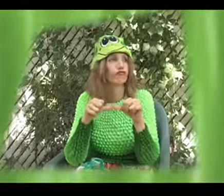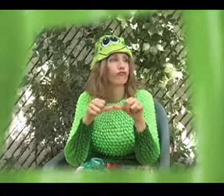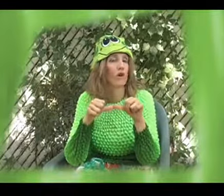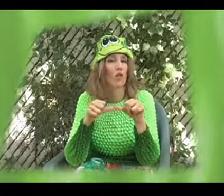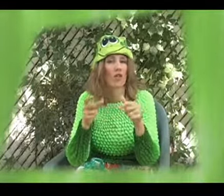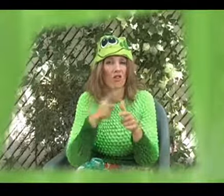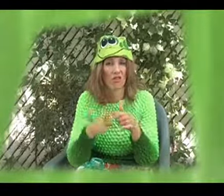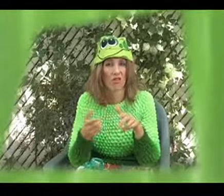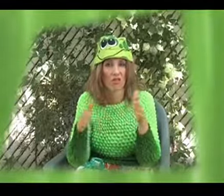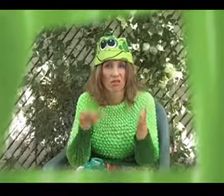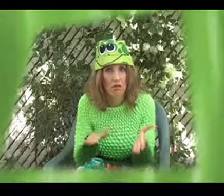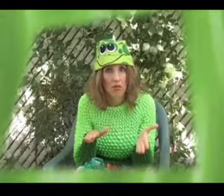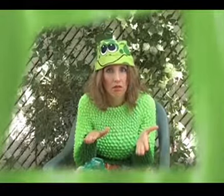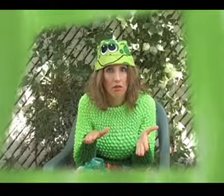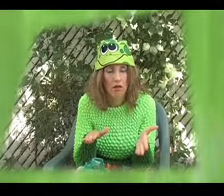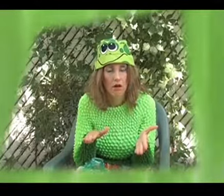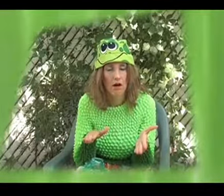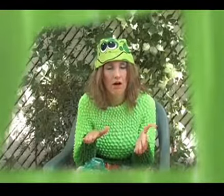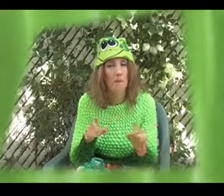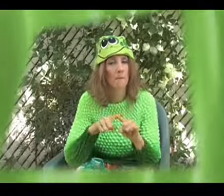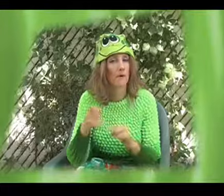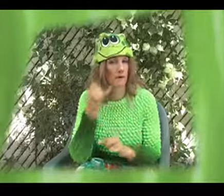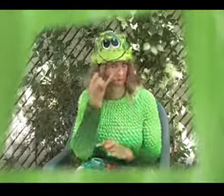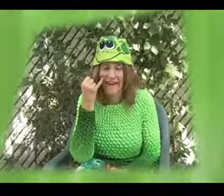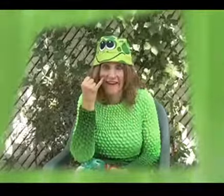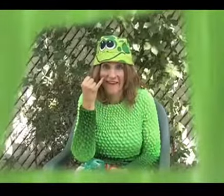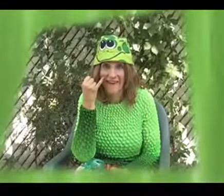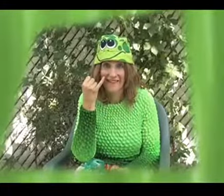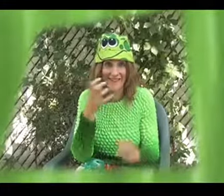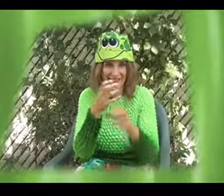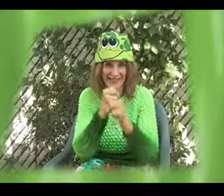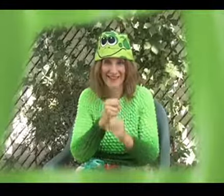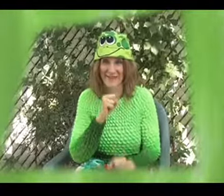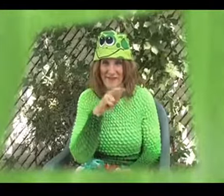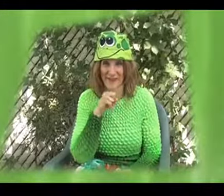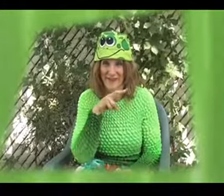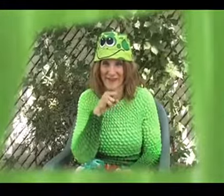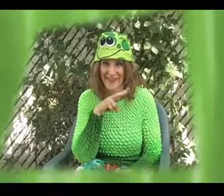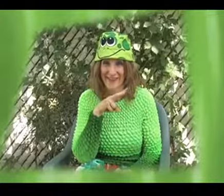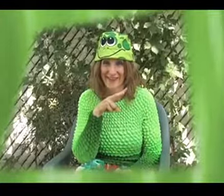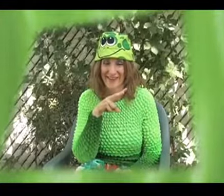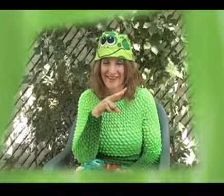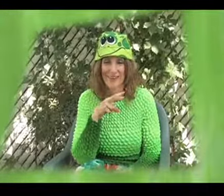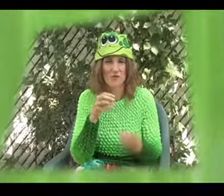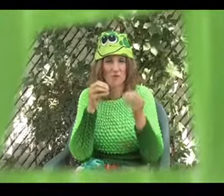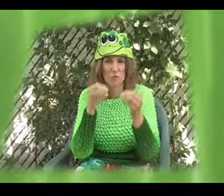just continue staying there, and then it'll die. But if you take a frog, and you put